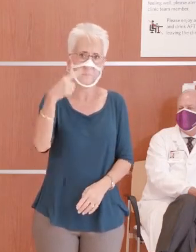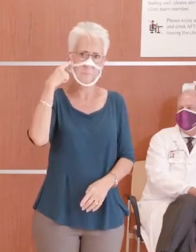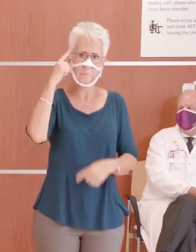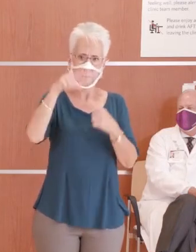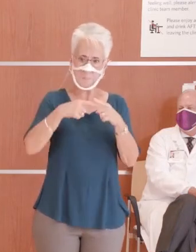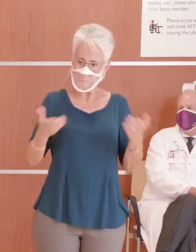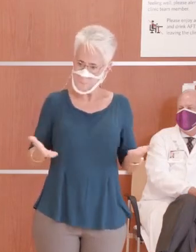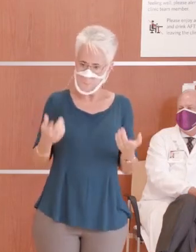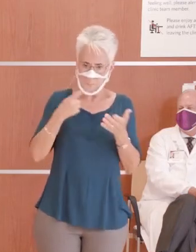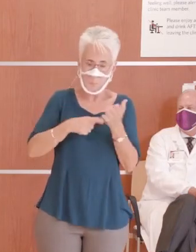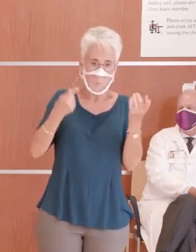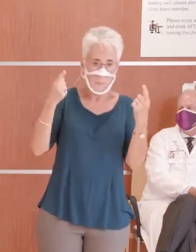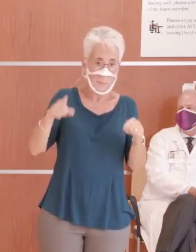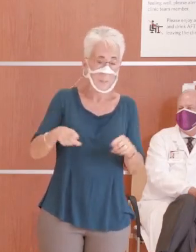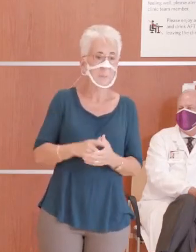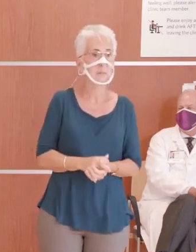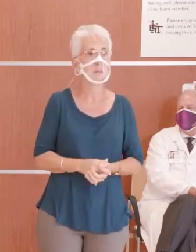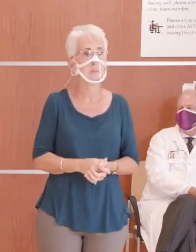here.